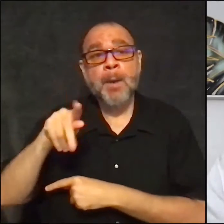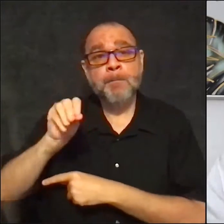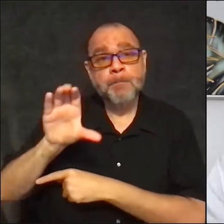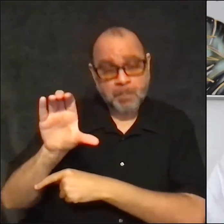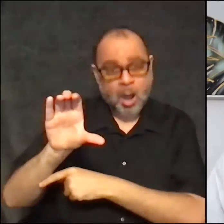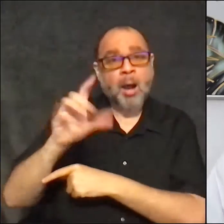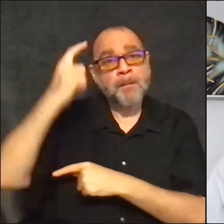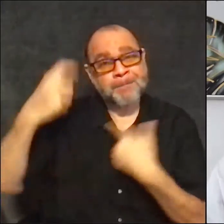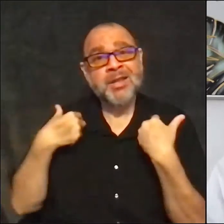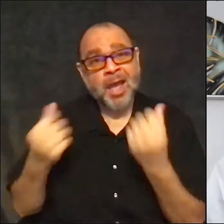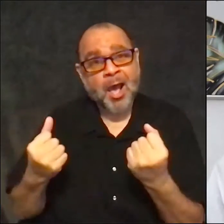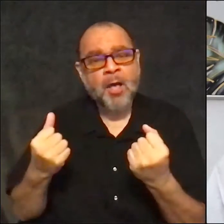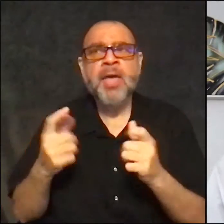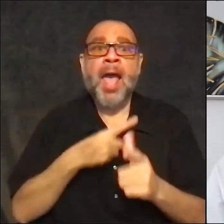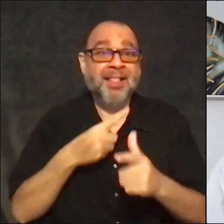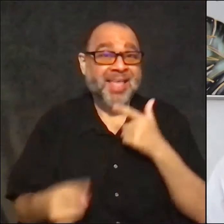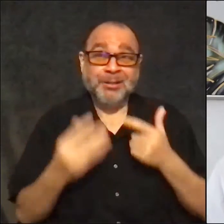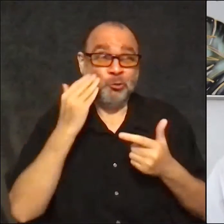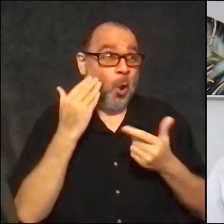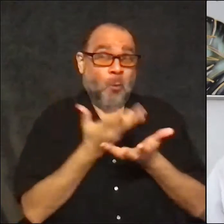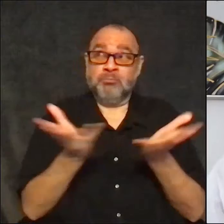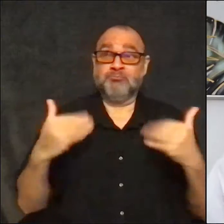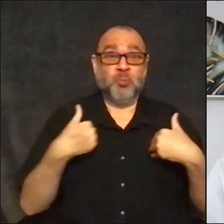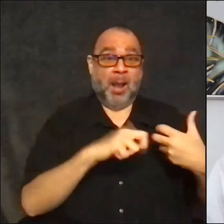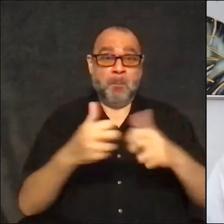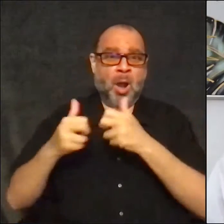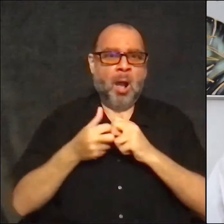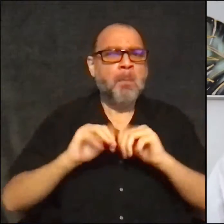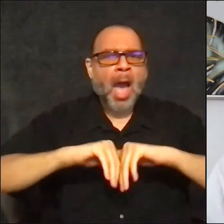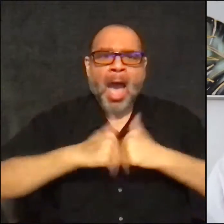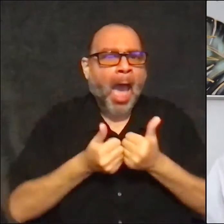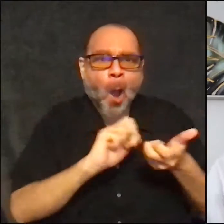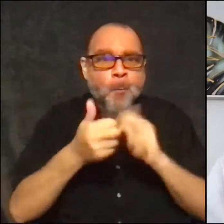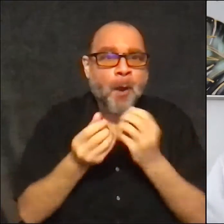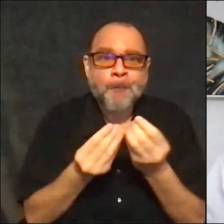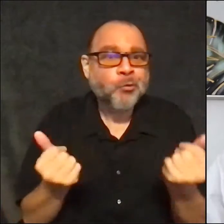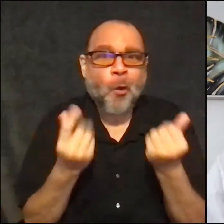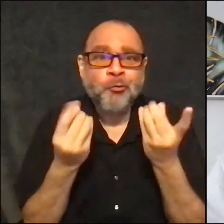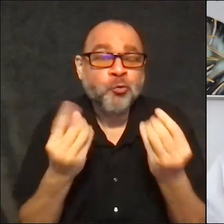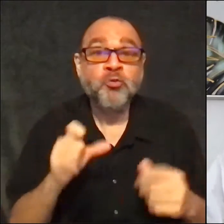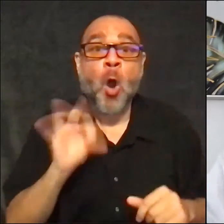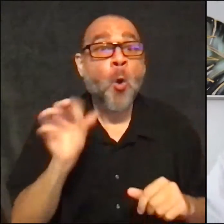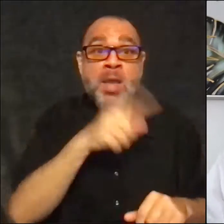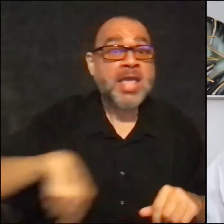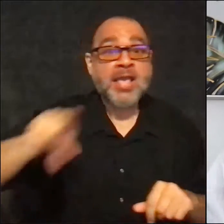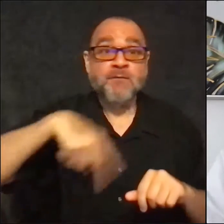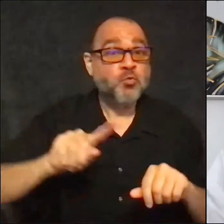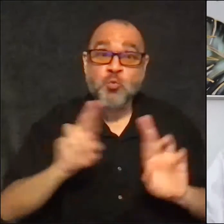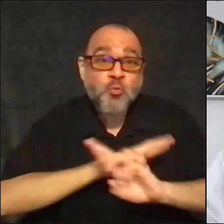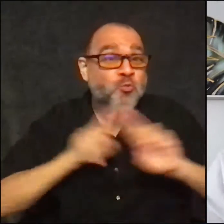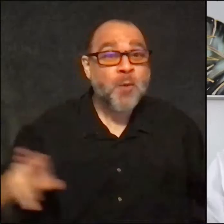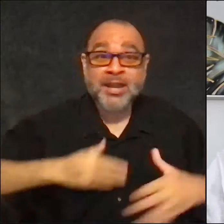actionable solutions is what we're going to get into. If you're ready to get going with this agenda today, go ahead and type in,